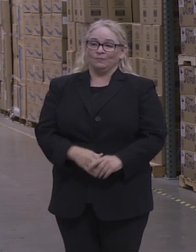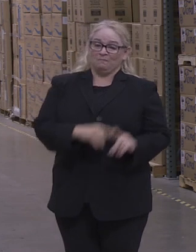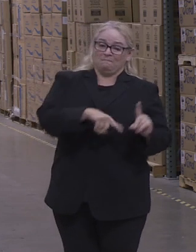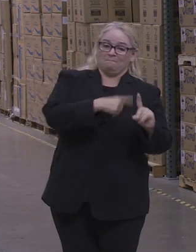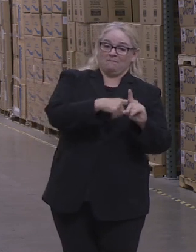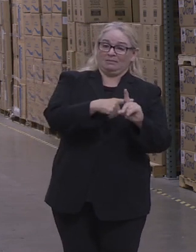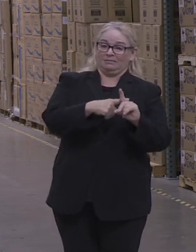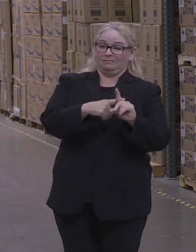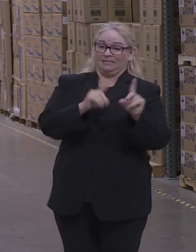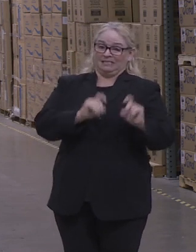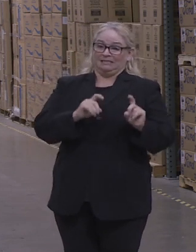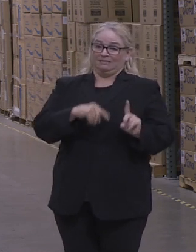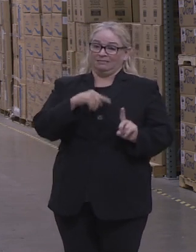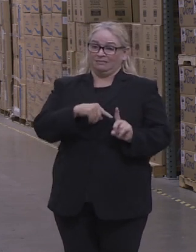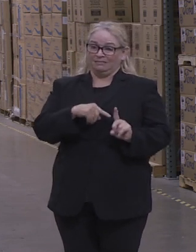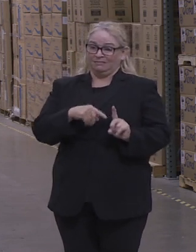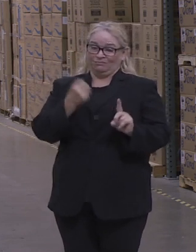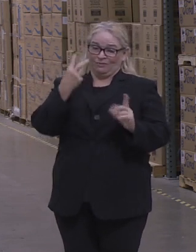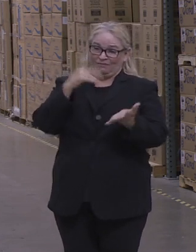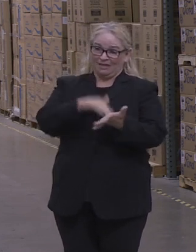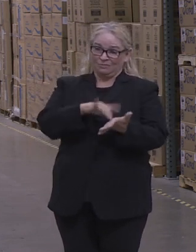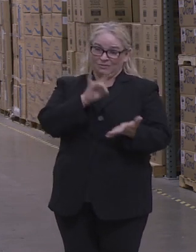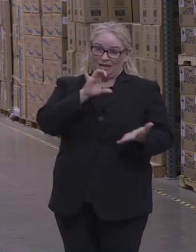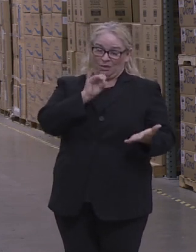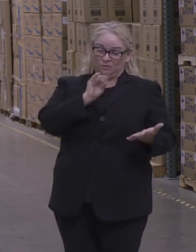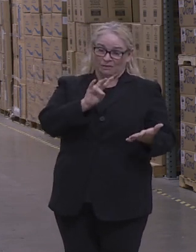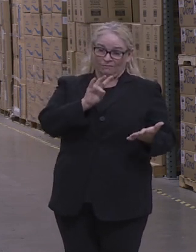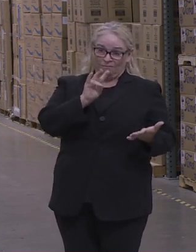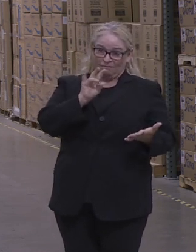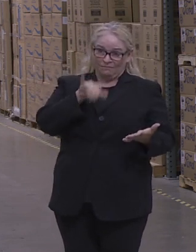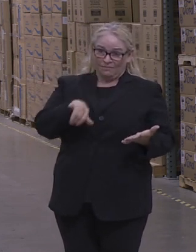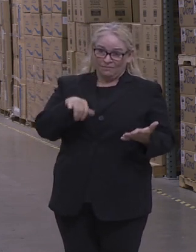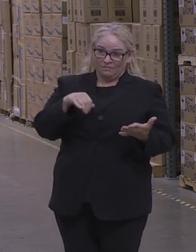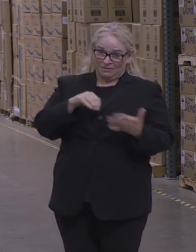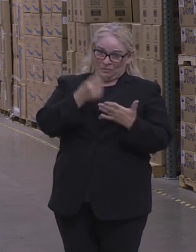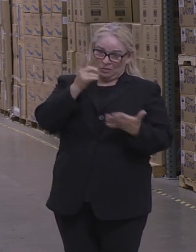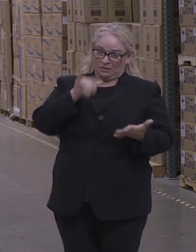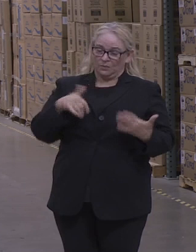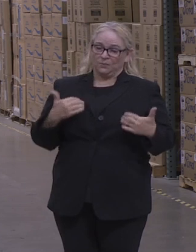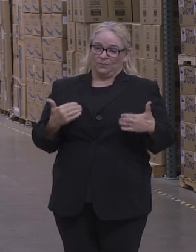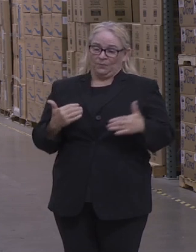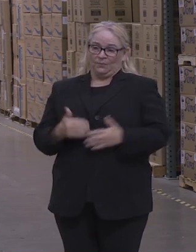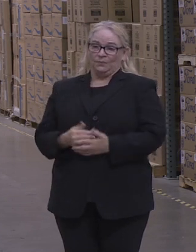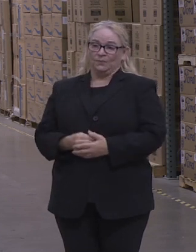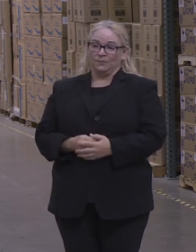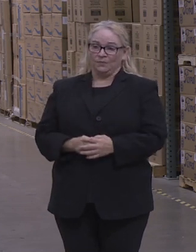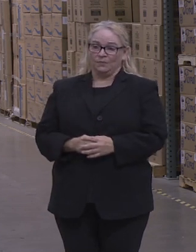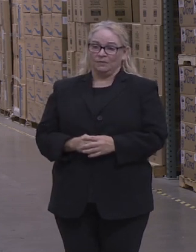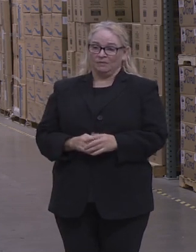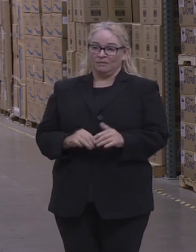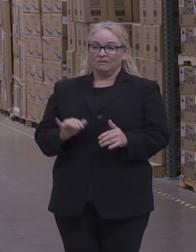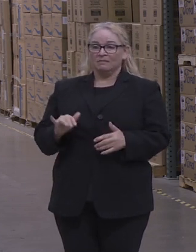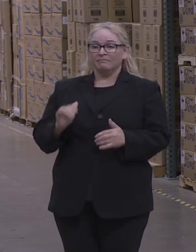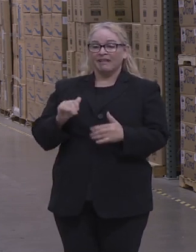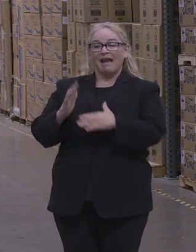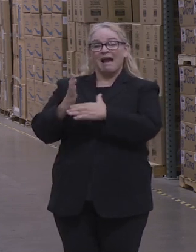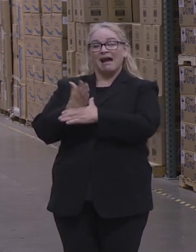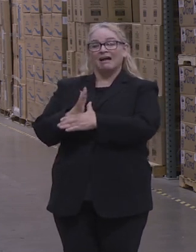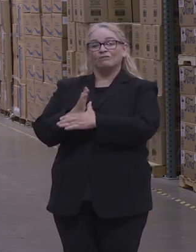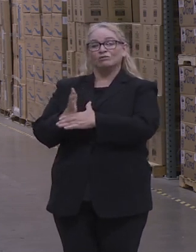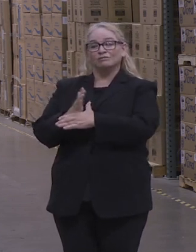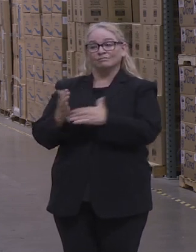12,807 that we are reporting today, putting that in perspective, we've averaged on a 7-day period